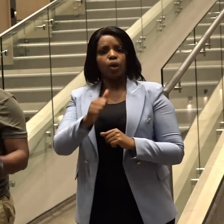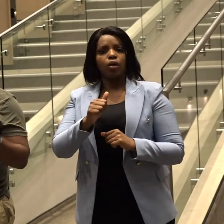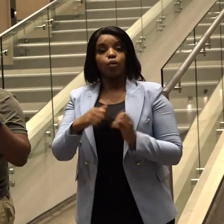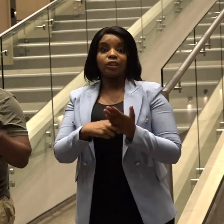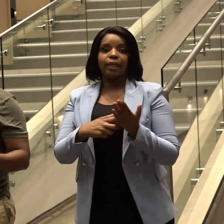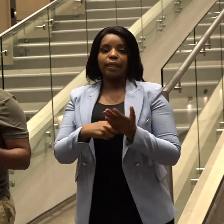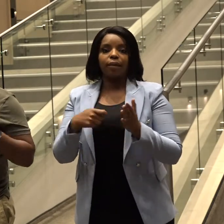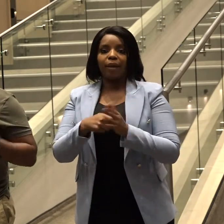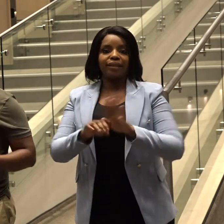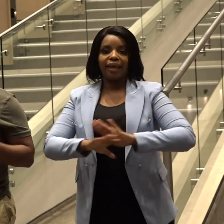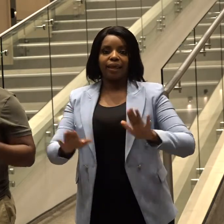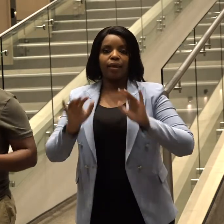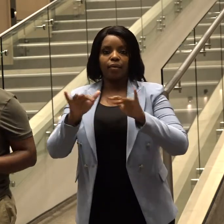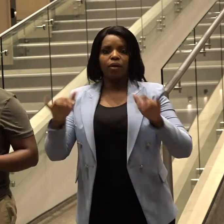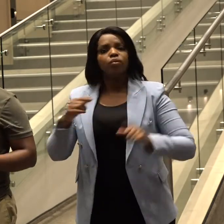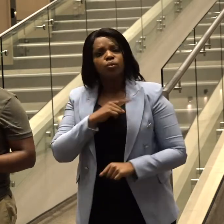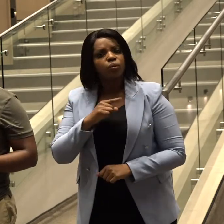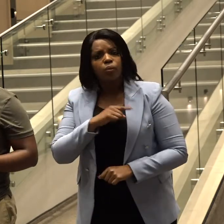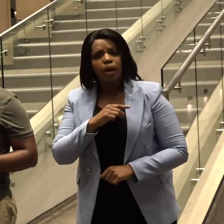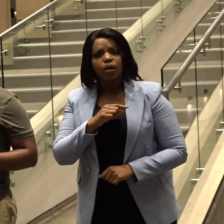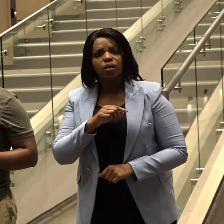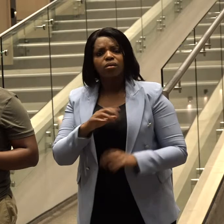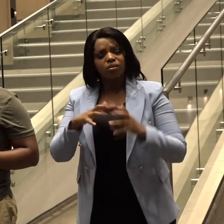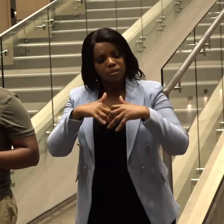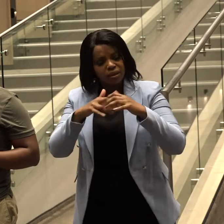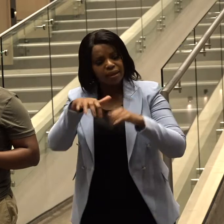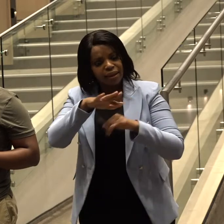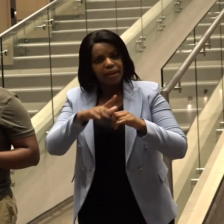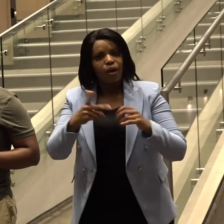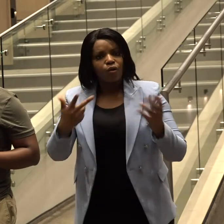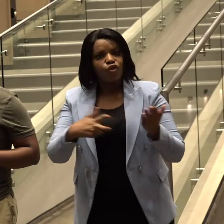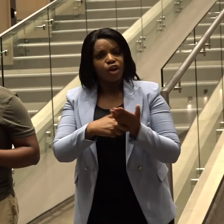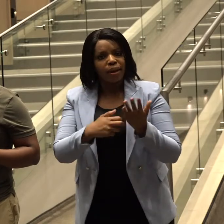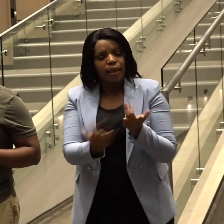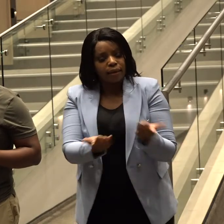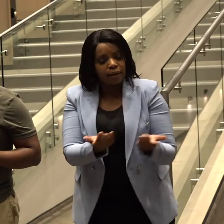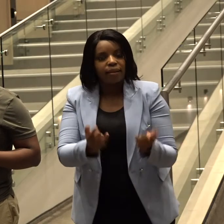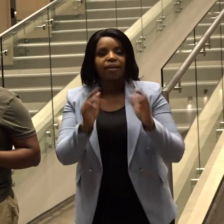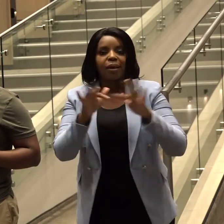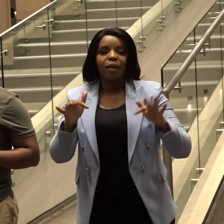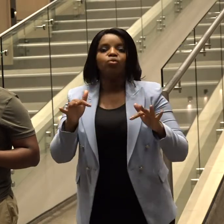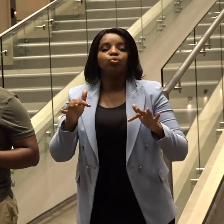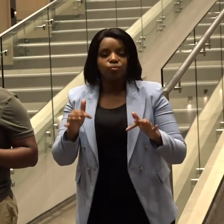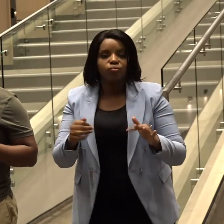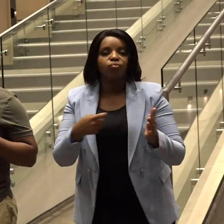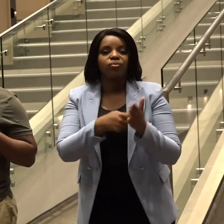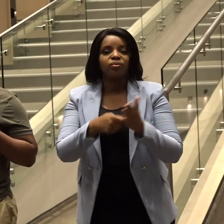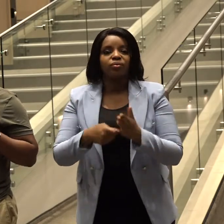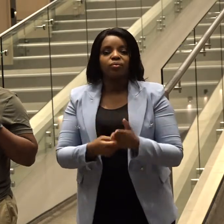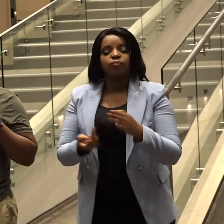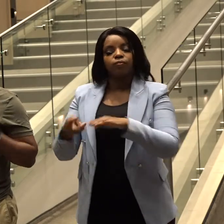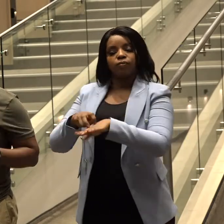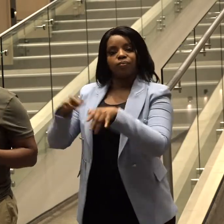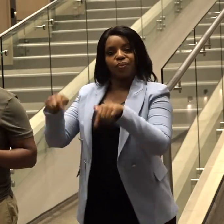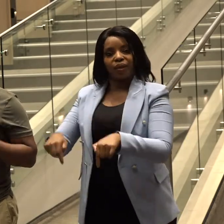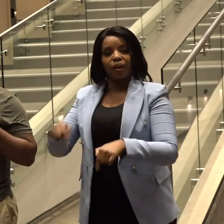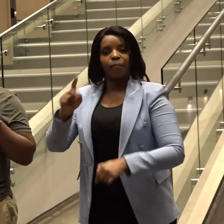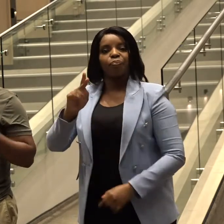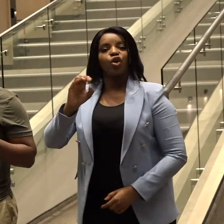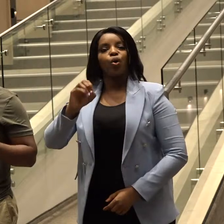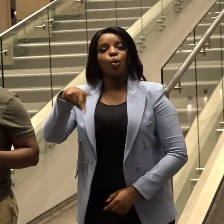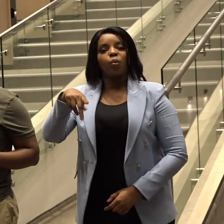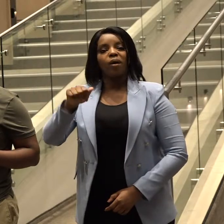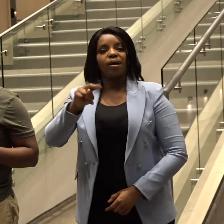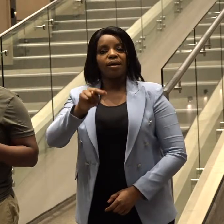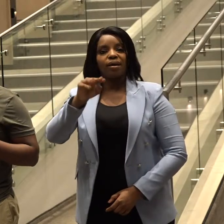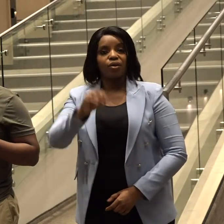buy tickets so that the train can stop also in copano another issue is that the minister I've been hearing him